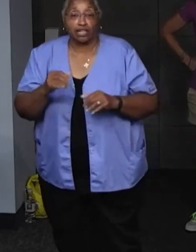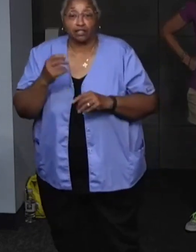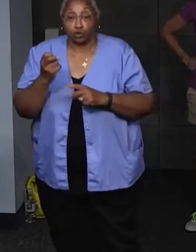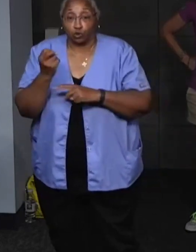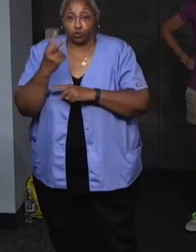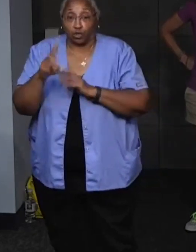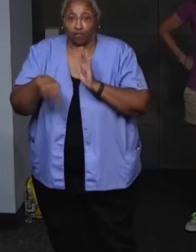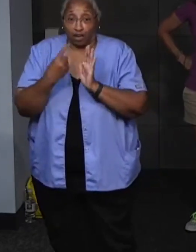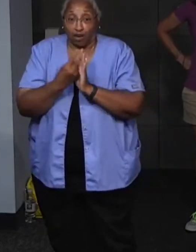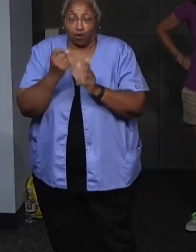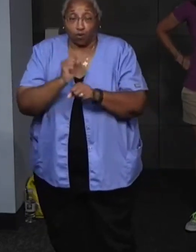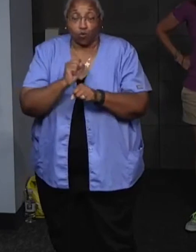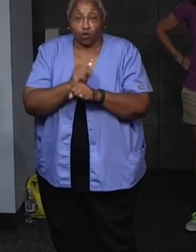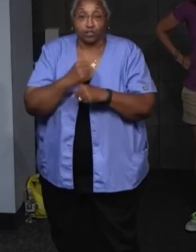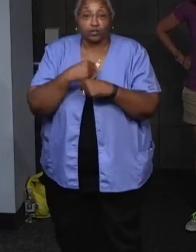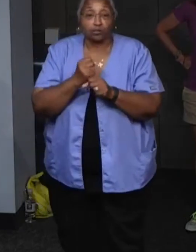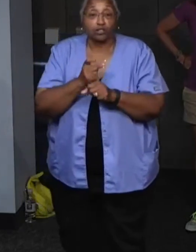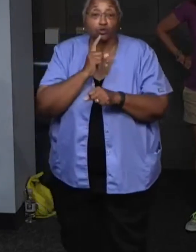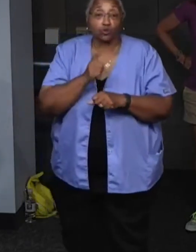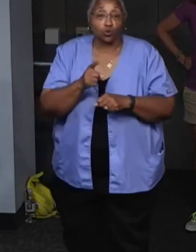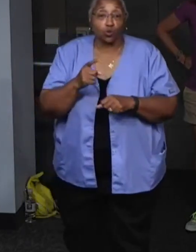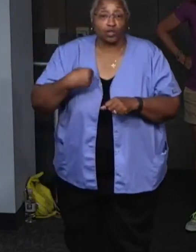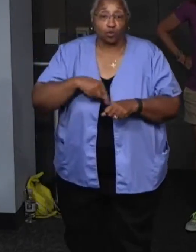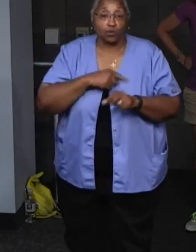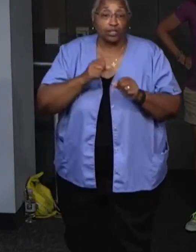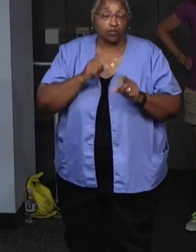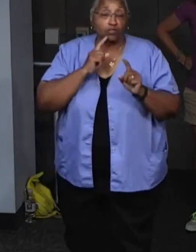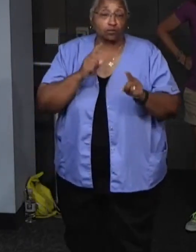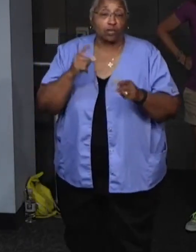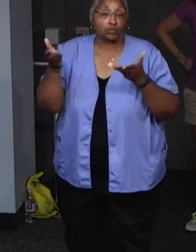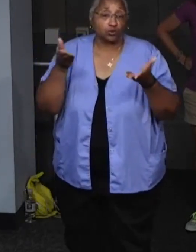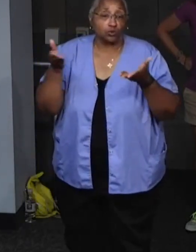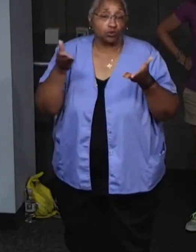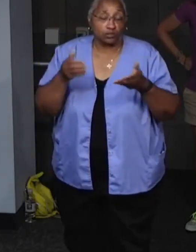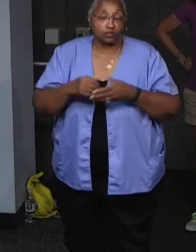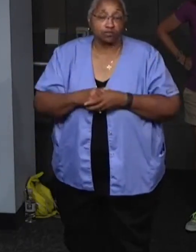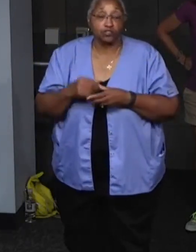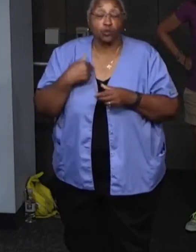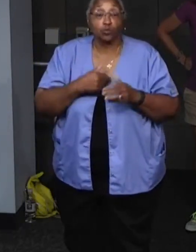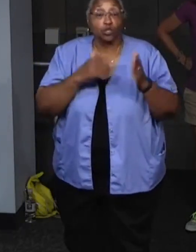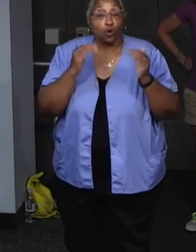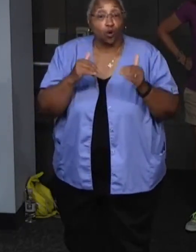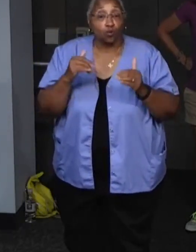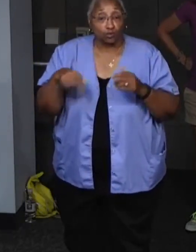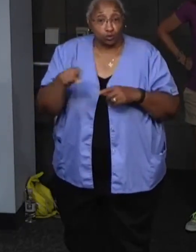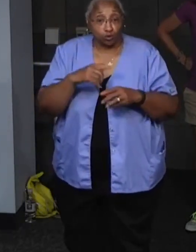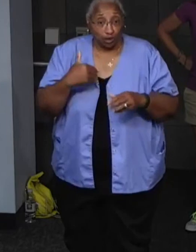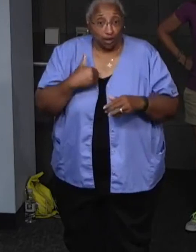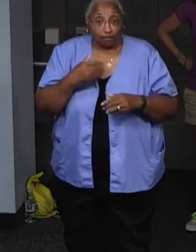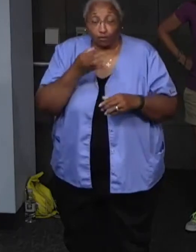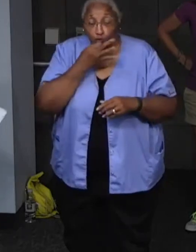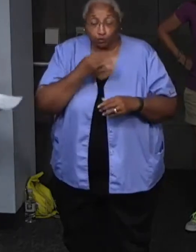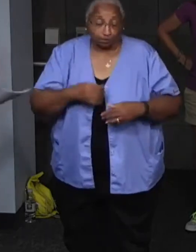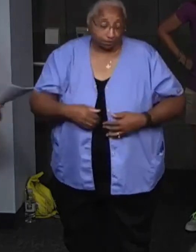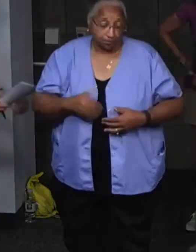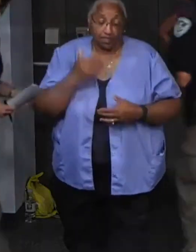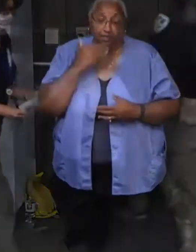services of my deputies to be able to respond to those calls for service. And we hope to get you back soon. Thank you.